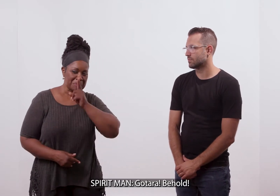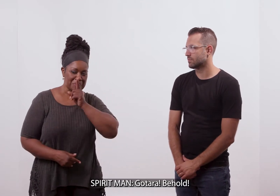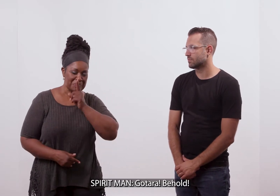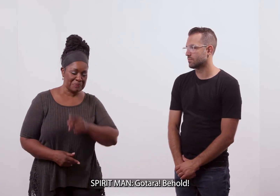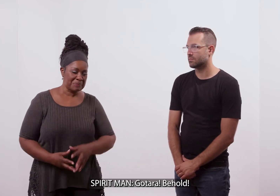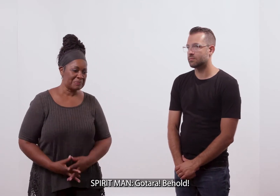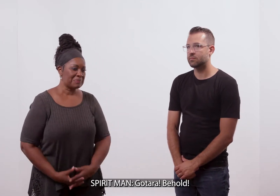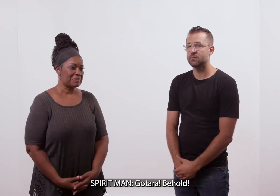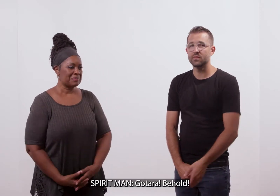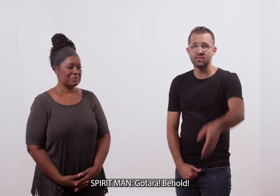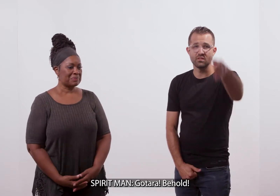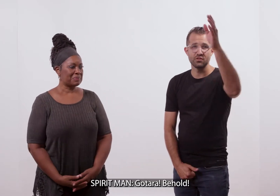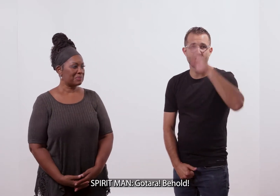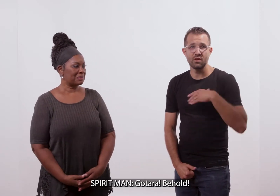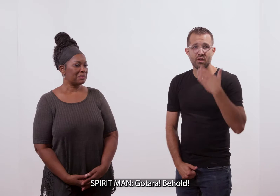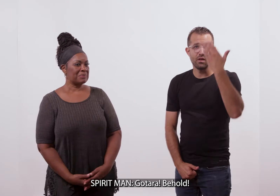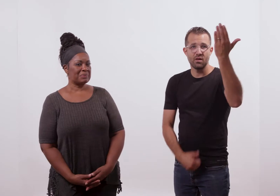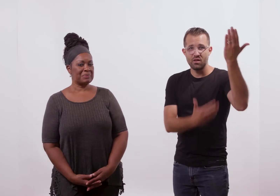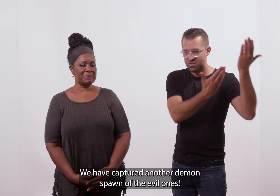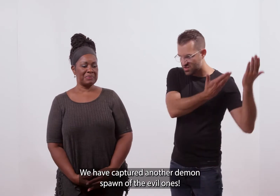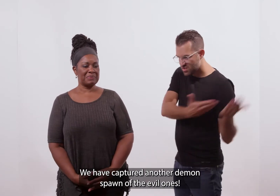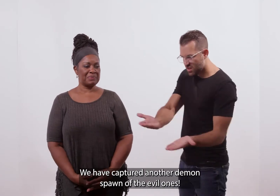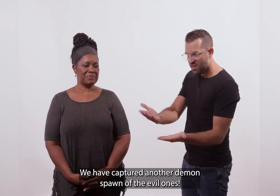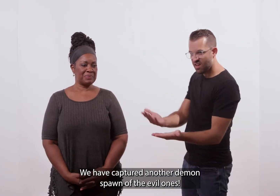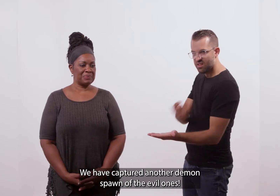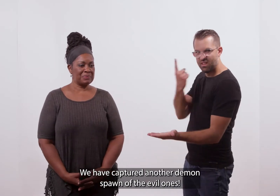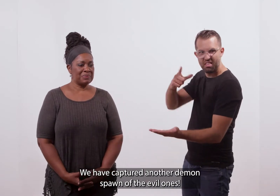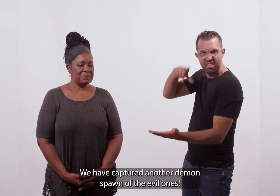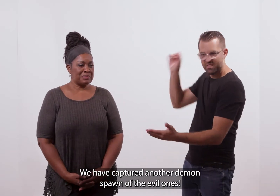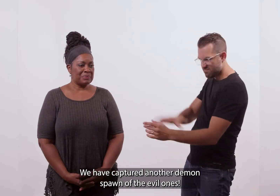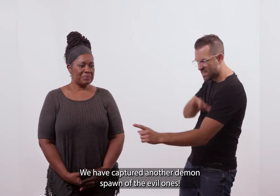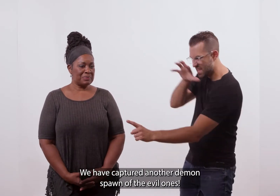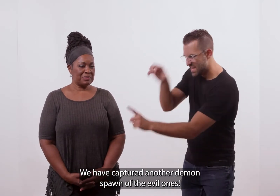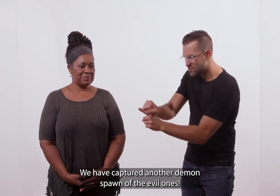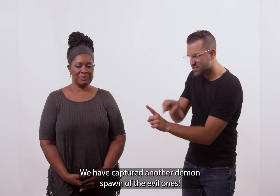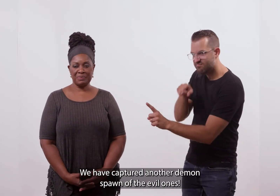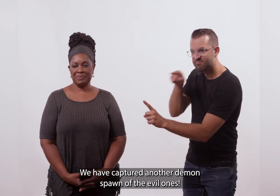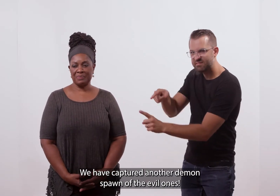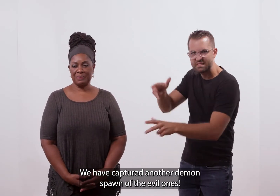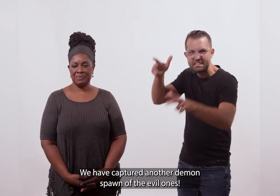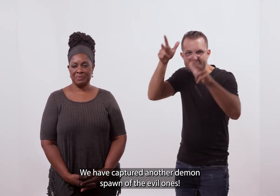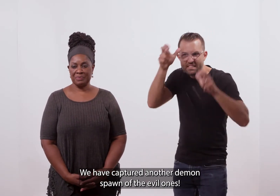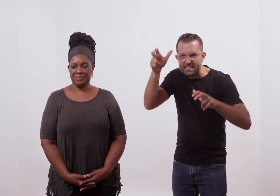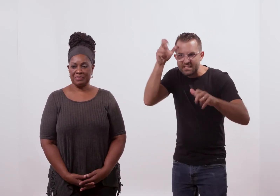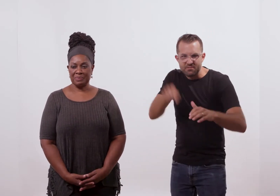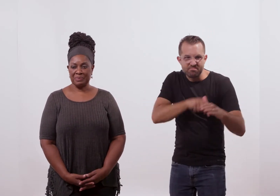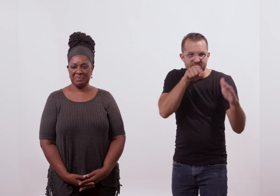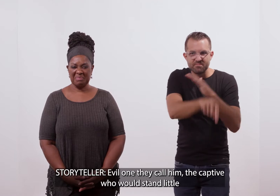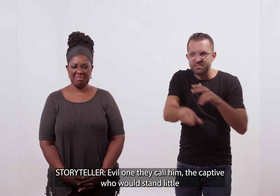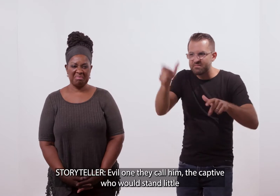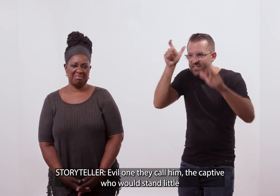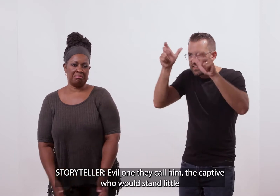Gotara, behold, we have captured another demon spawn of the evil ones.